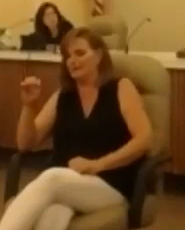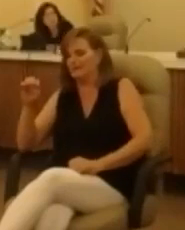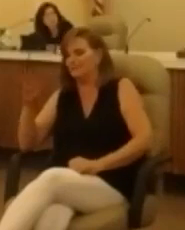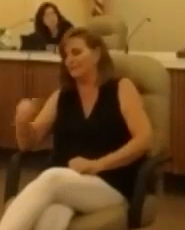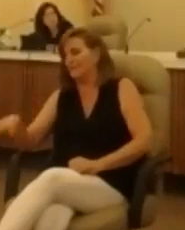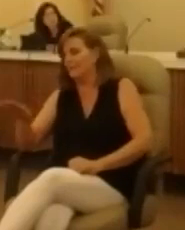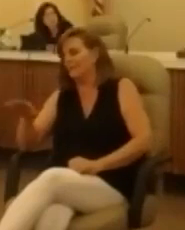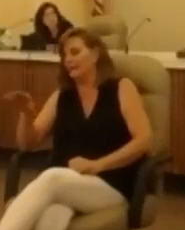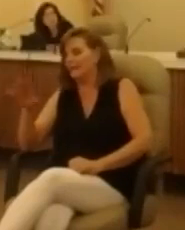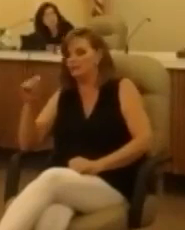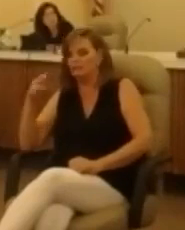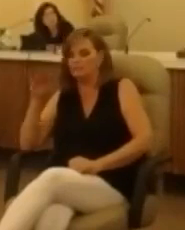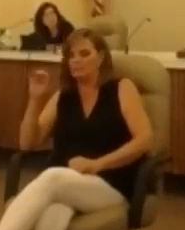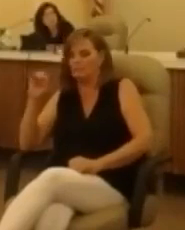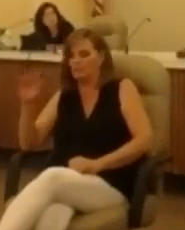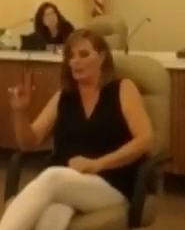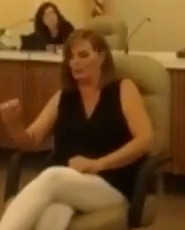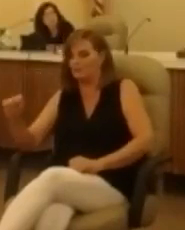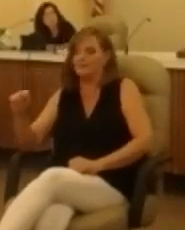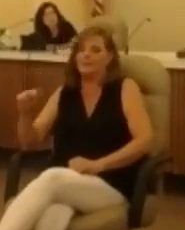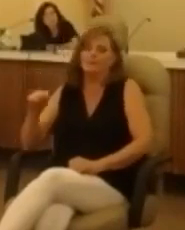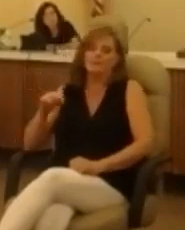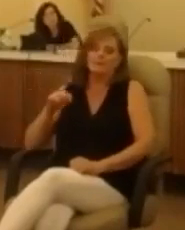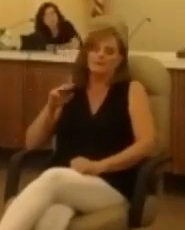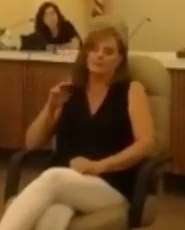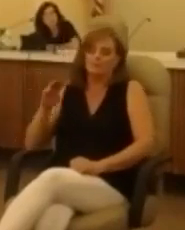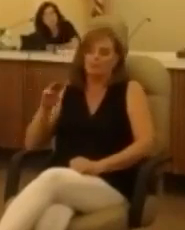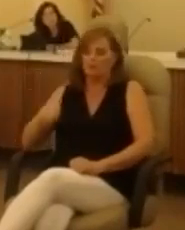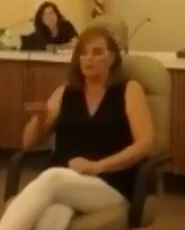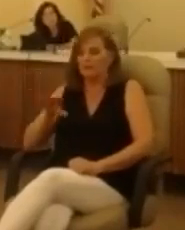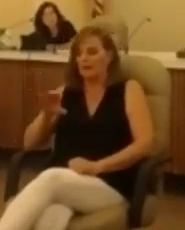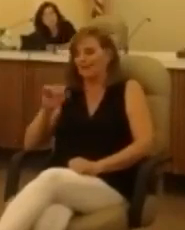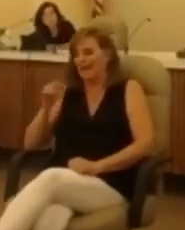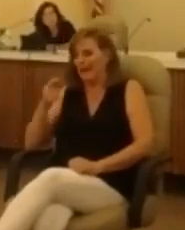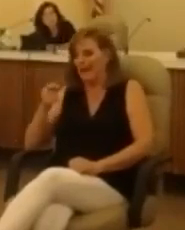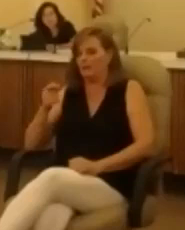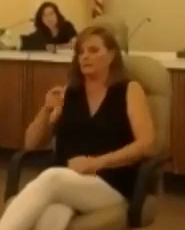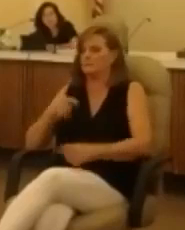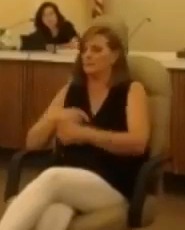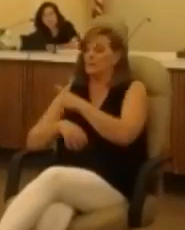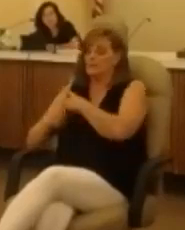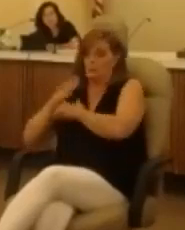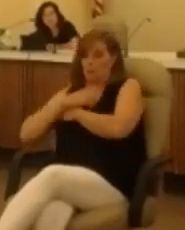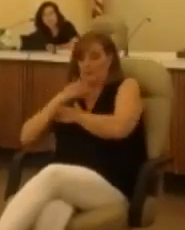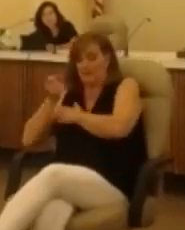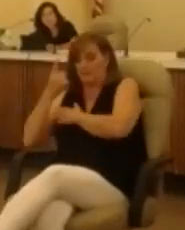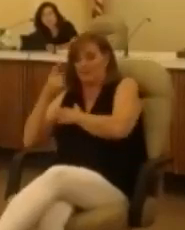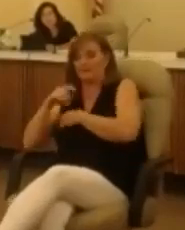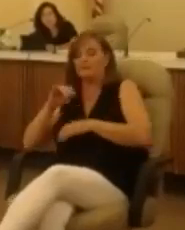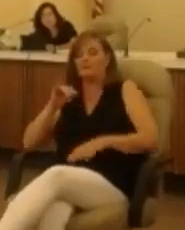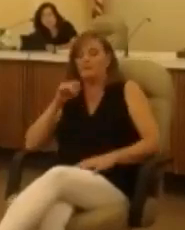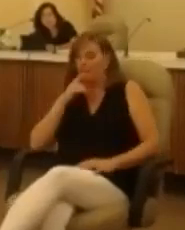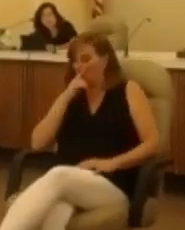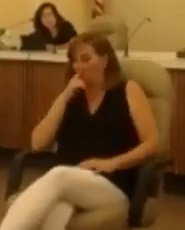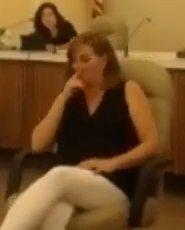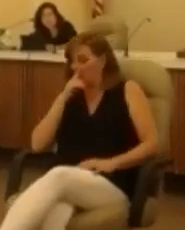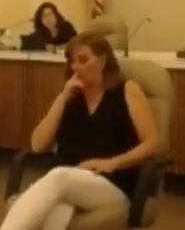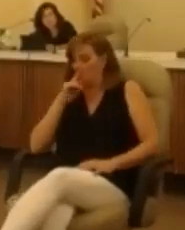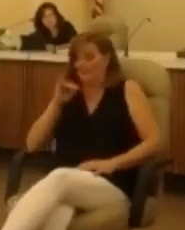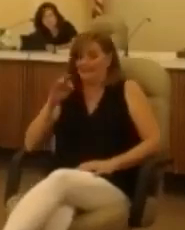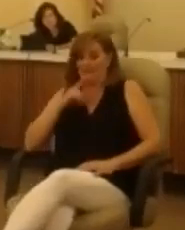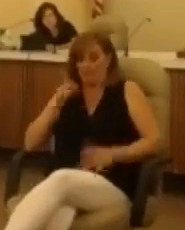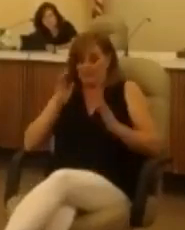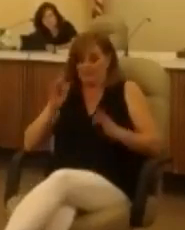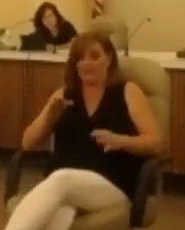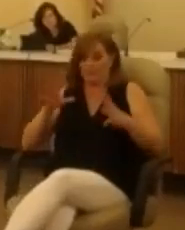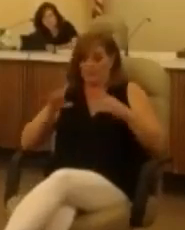Monroe County Ag, you know, one of those type of organizations. So my understanding, based on what you said, is if we choose to take this